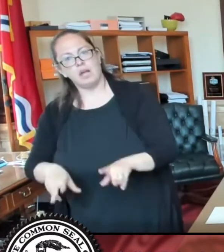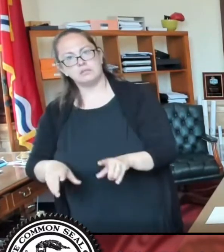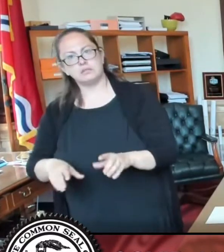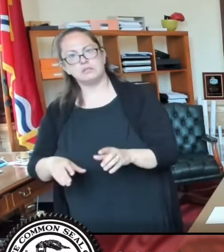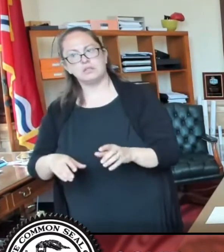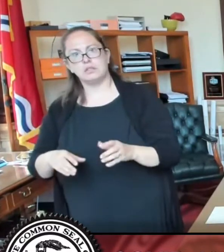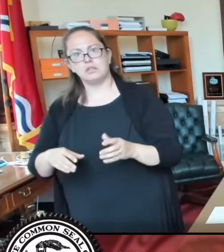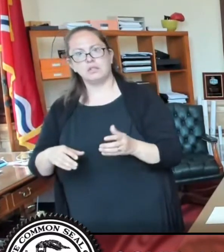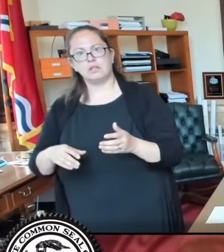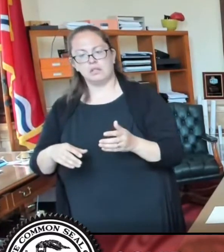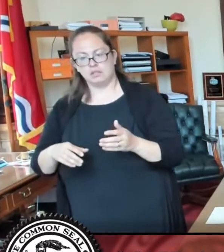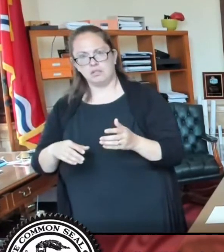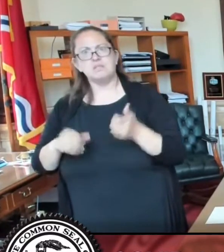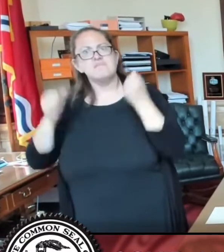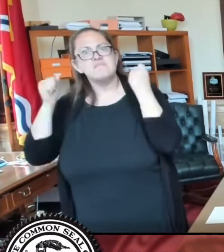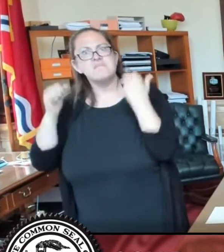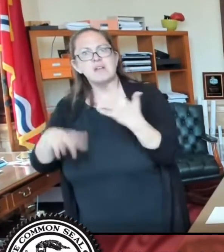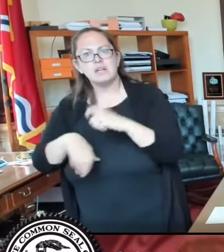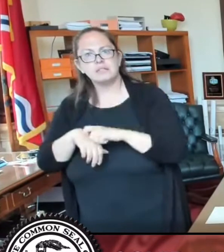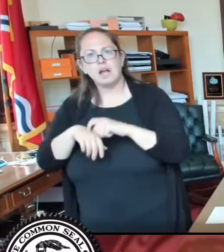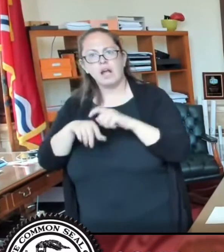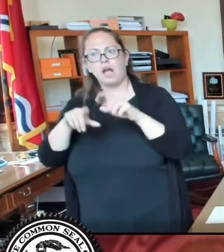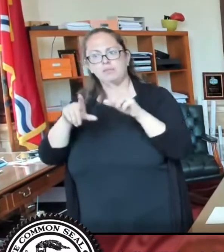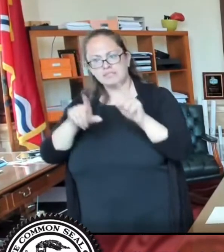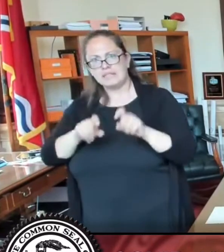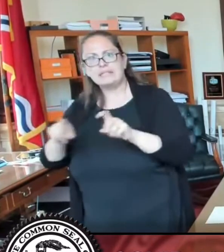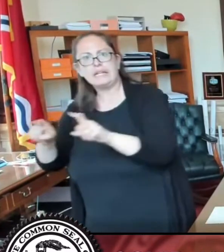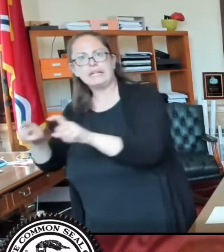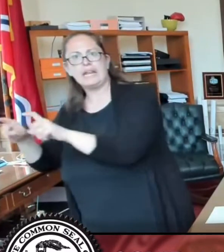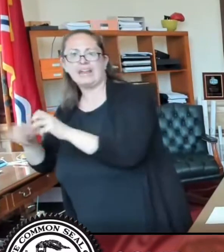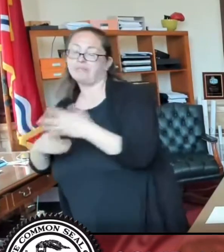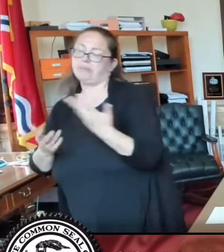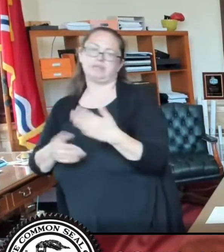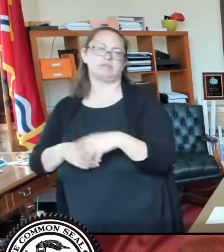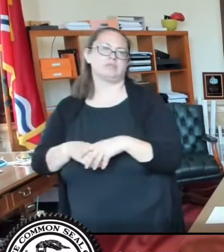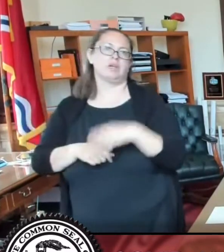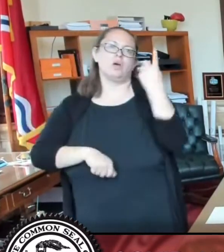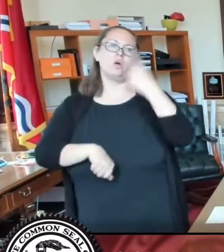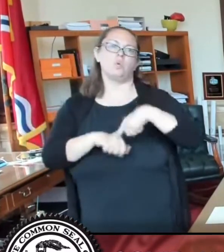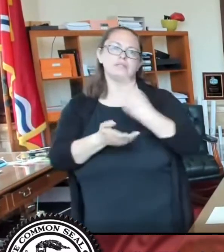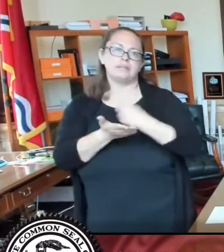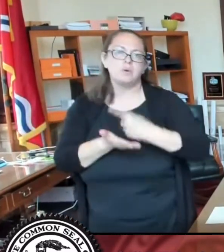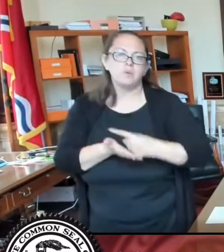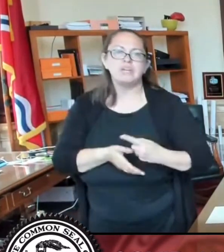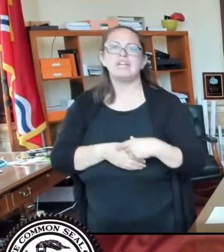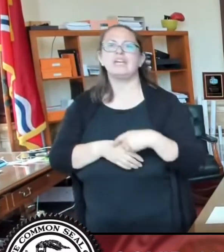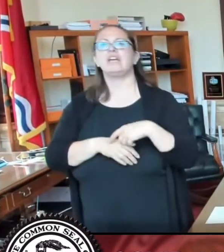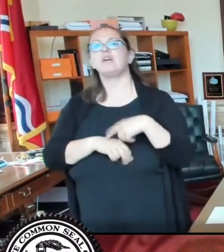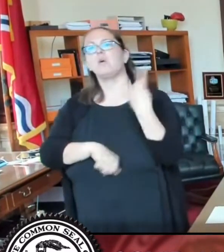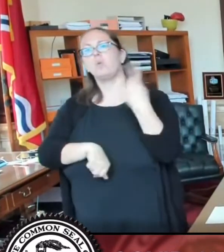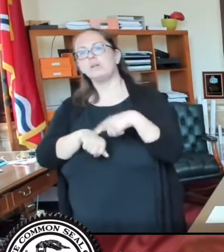themselves multiple times. So I don't know, is that once a week or once every couple weeks?